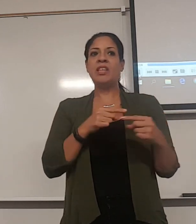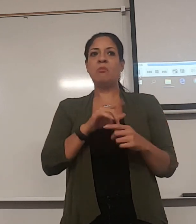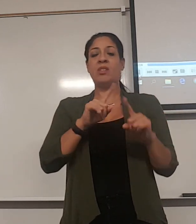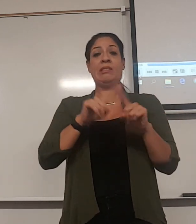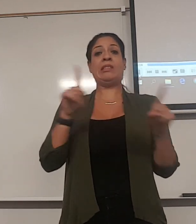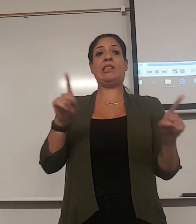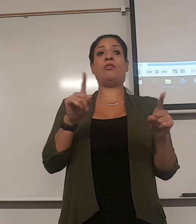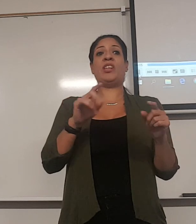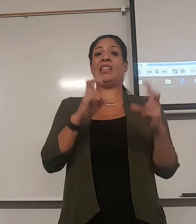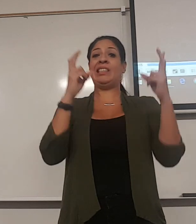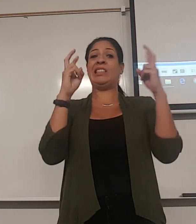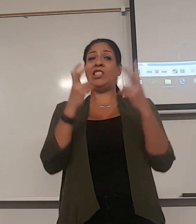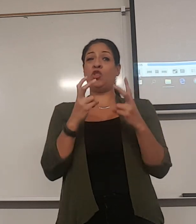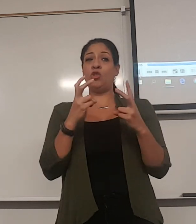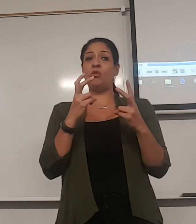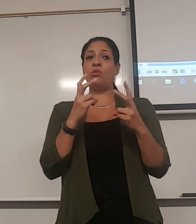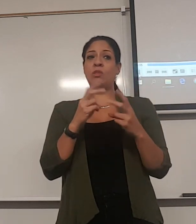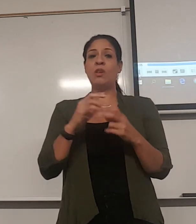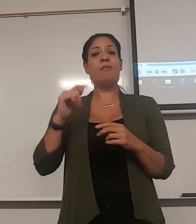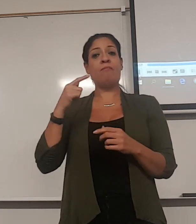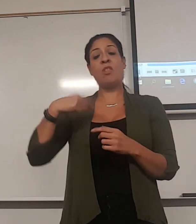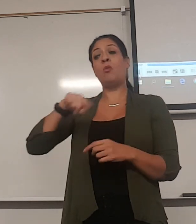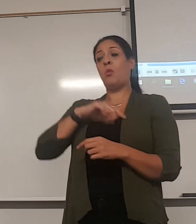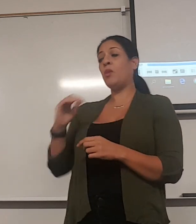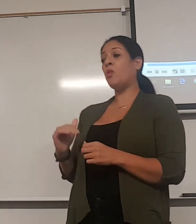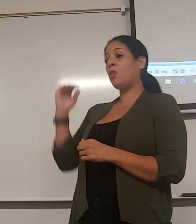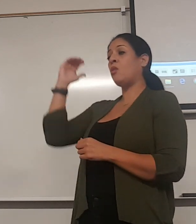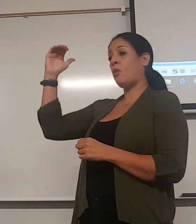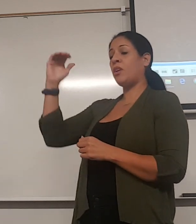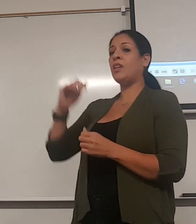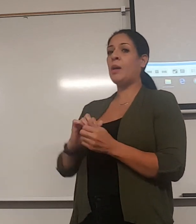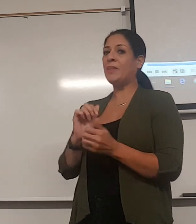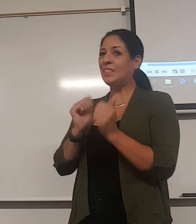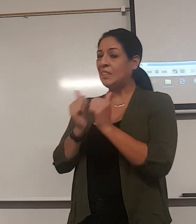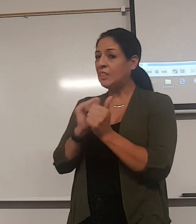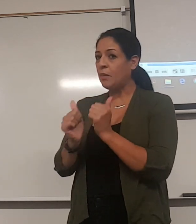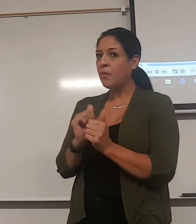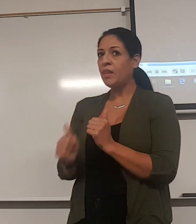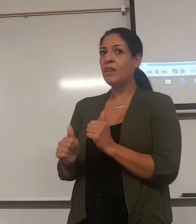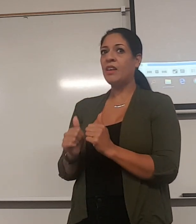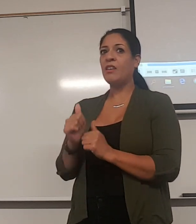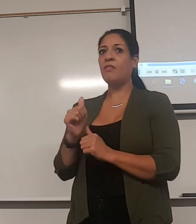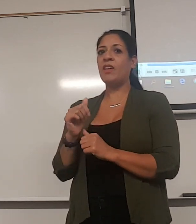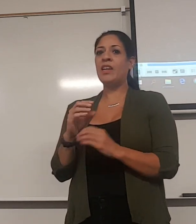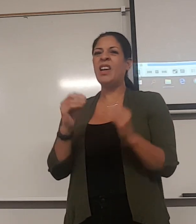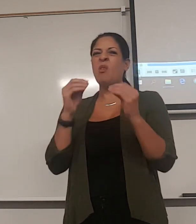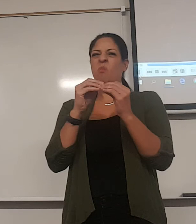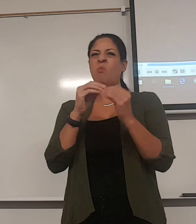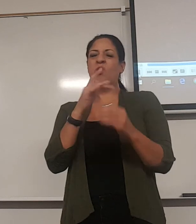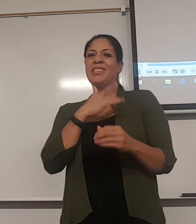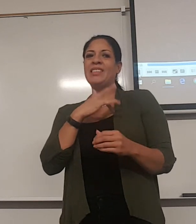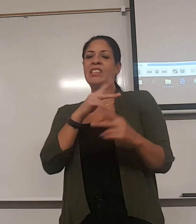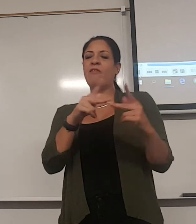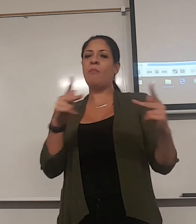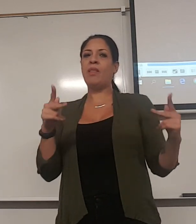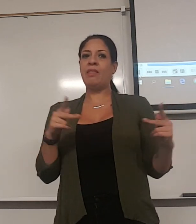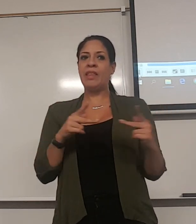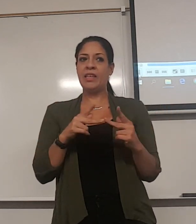The world has become a more dangerous, more competitive, and a somewhat more insensitive place. Granted, times have